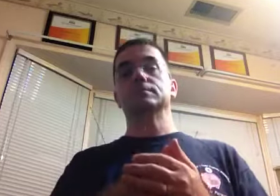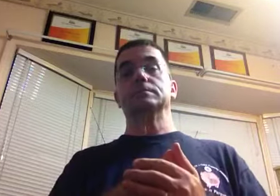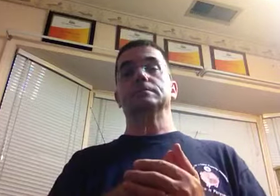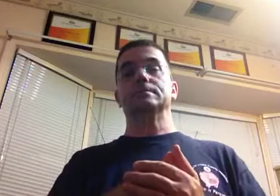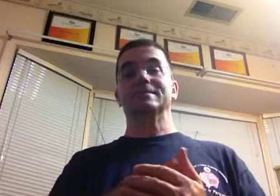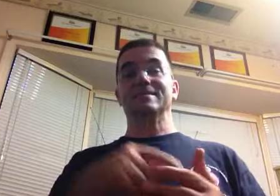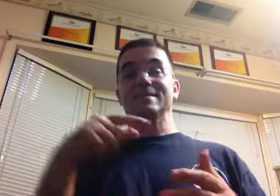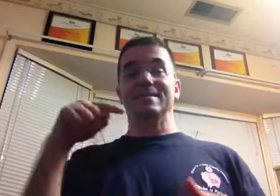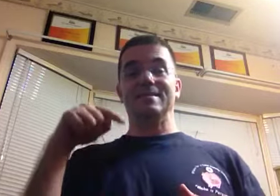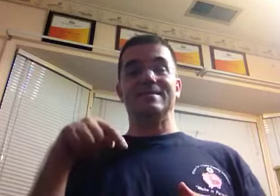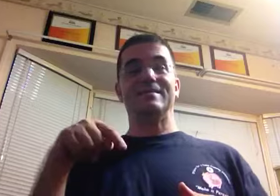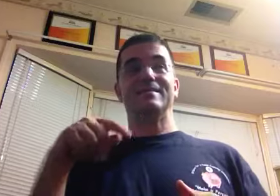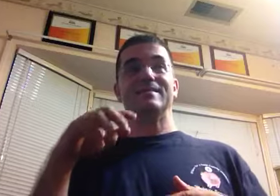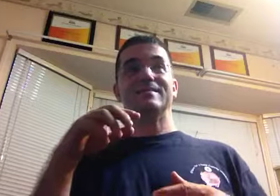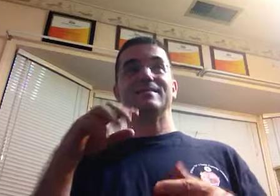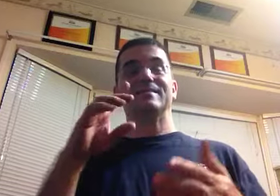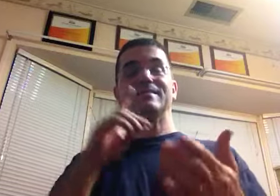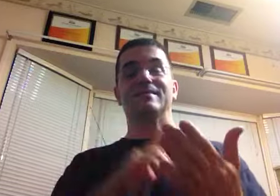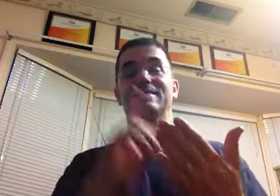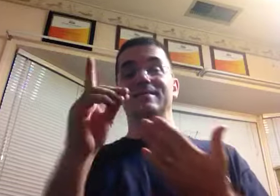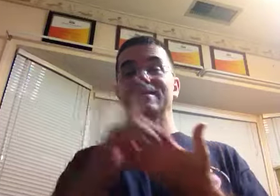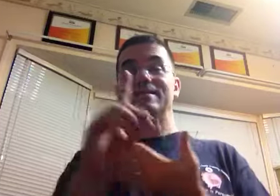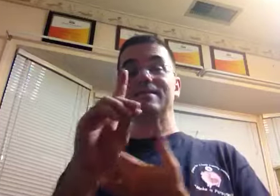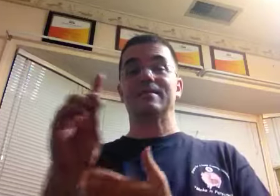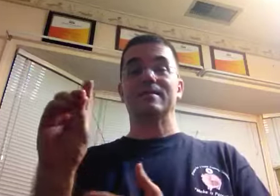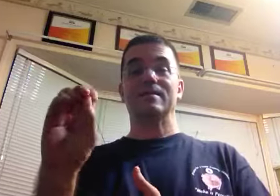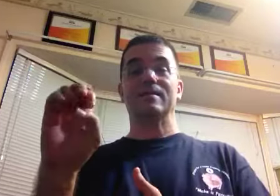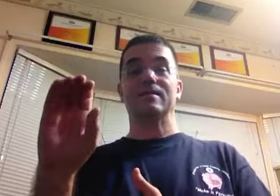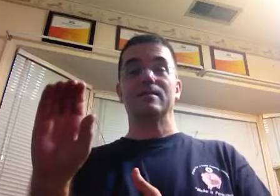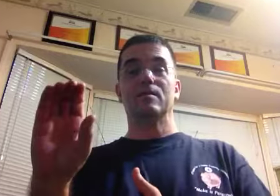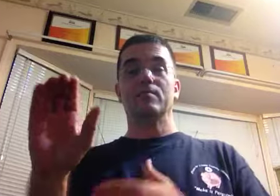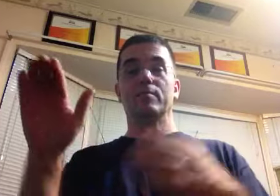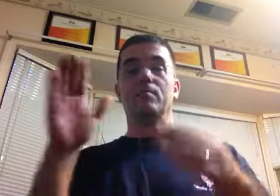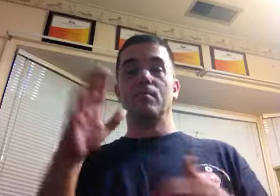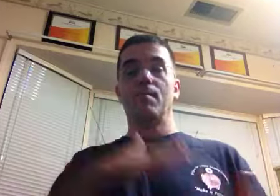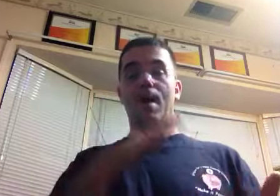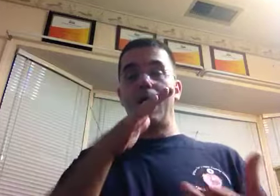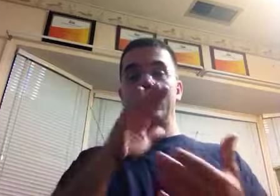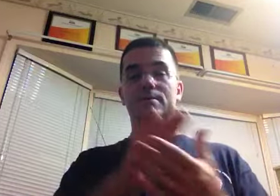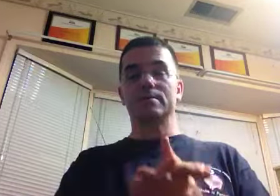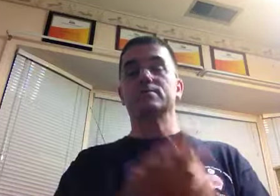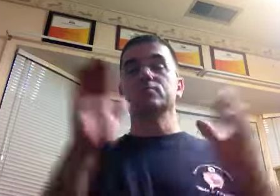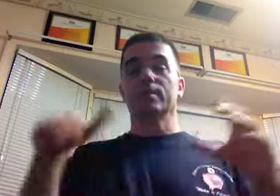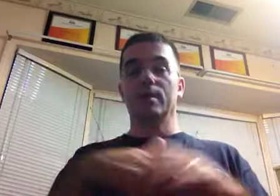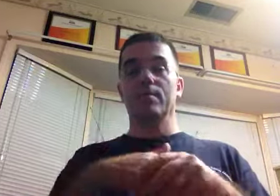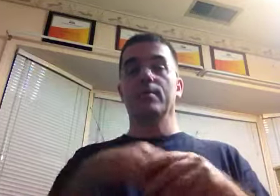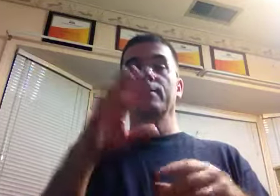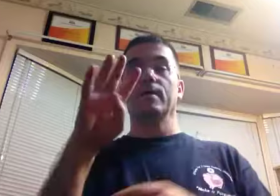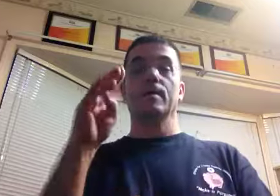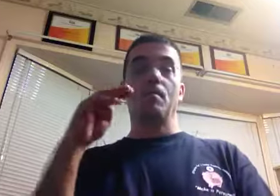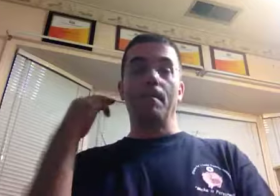getting married in Mexico. Wow. And so that's going to be about a $2,000 trip, and I